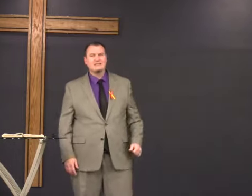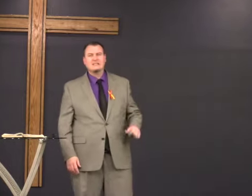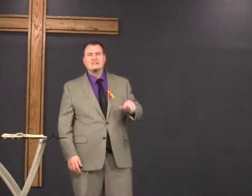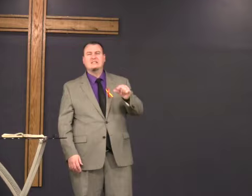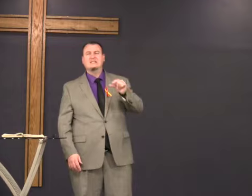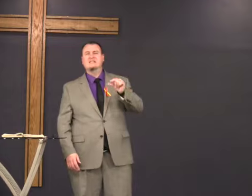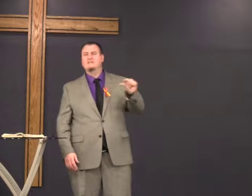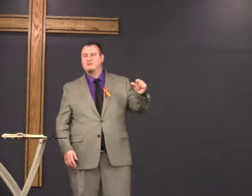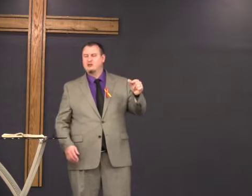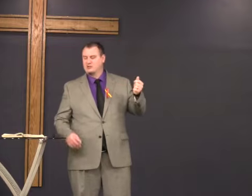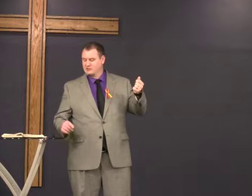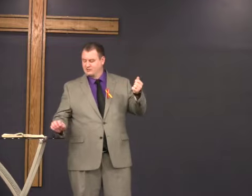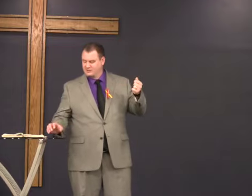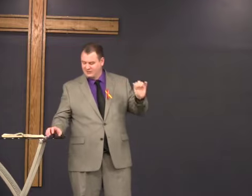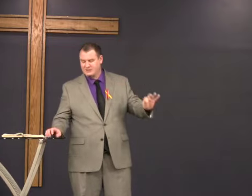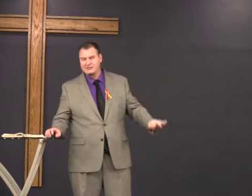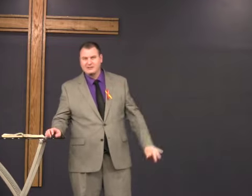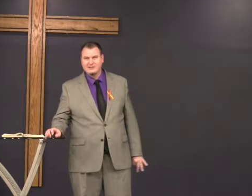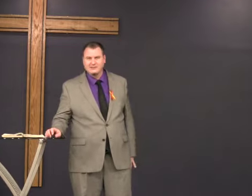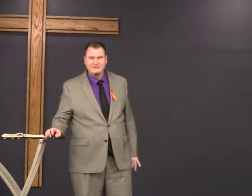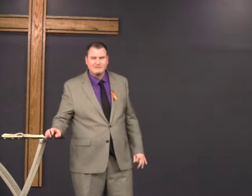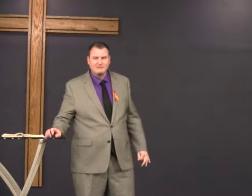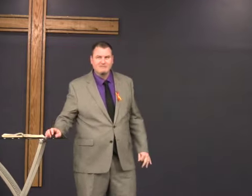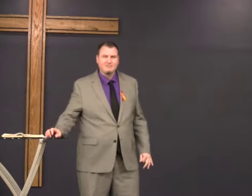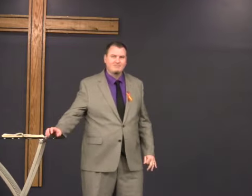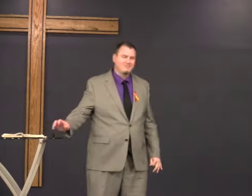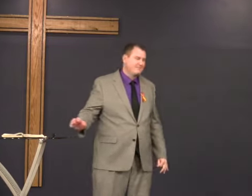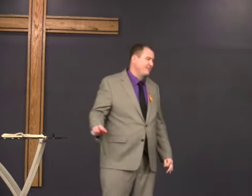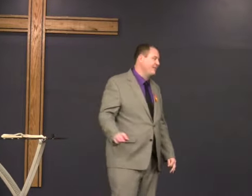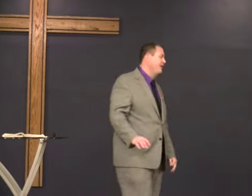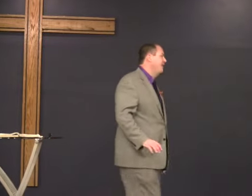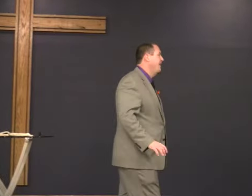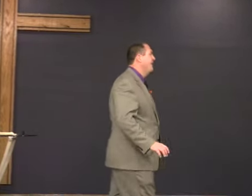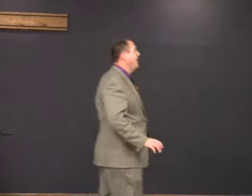But it doesn't. Let's look, verse 19.